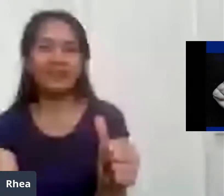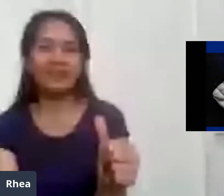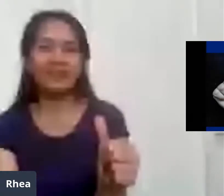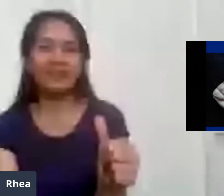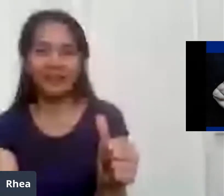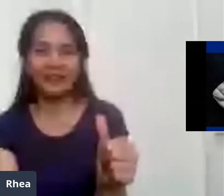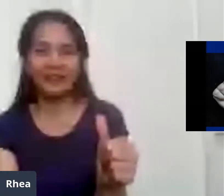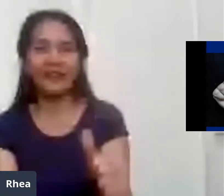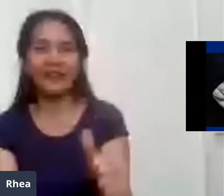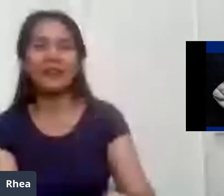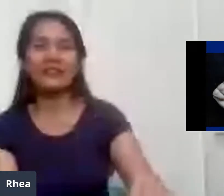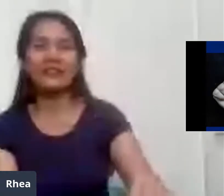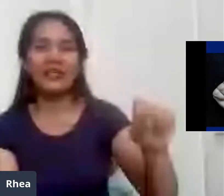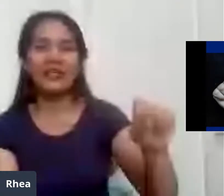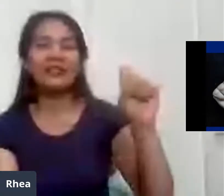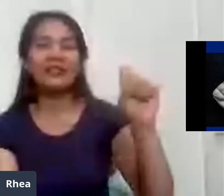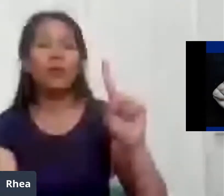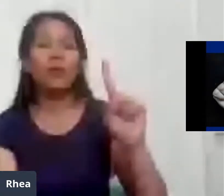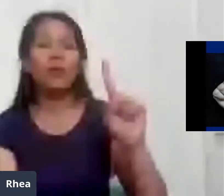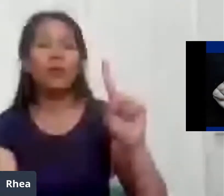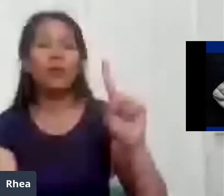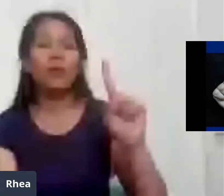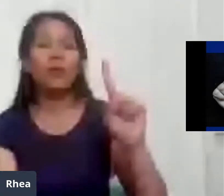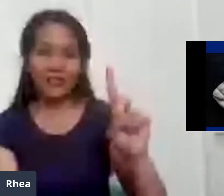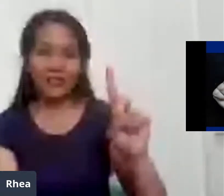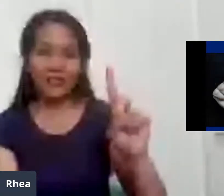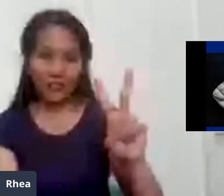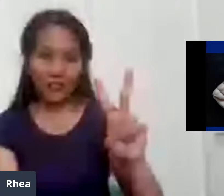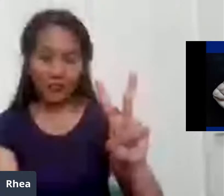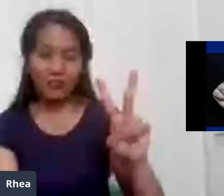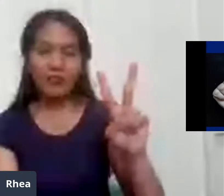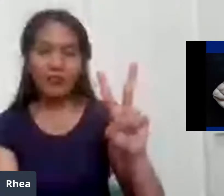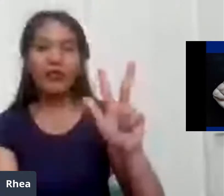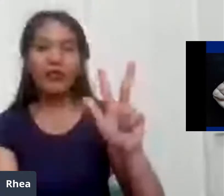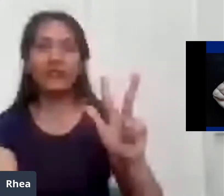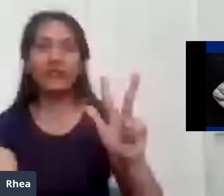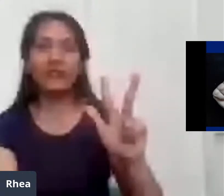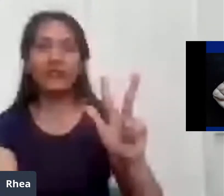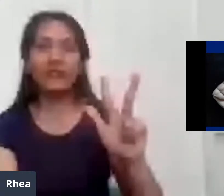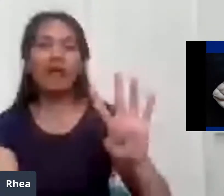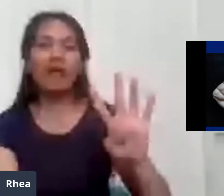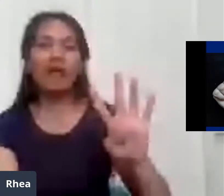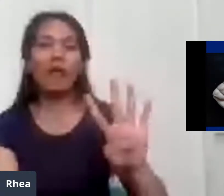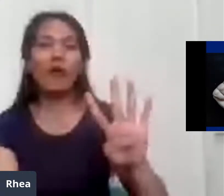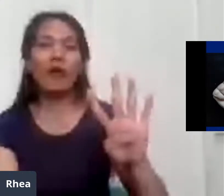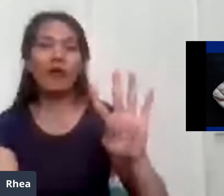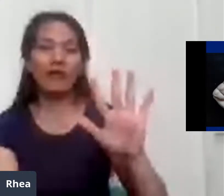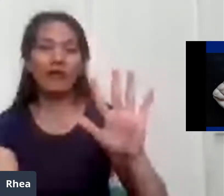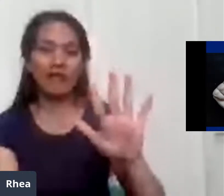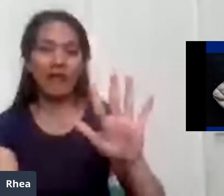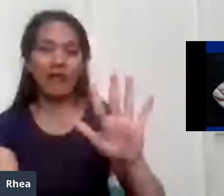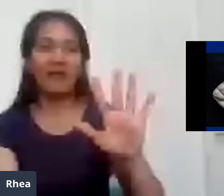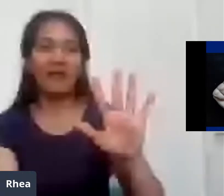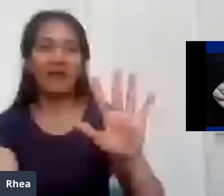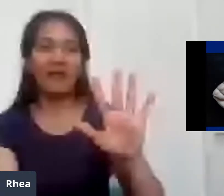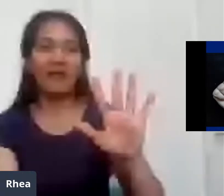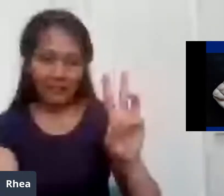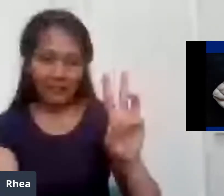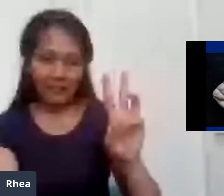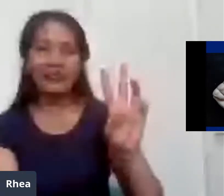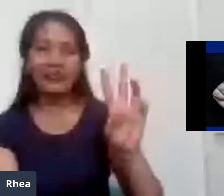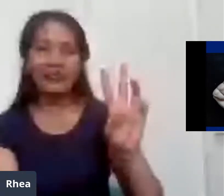right. 10. Okay, once again. 1, 2, 3, 4,